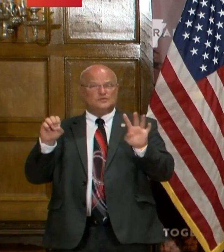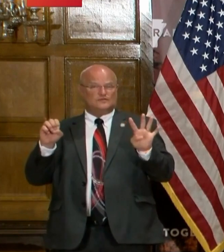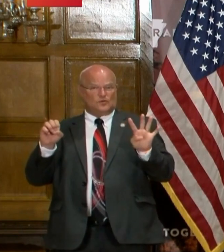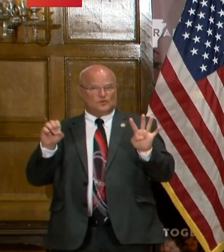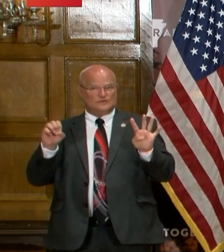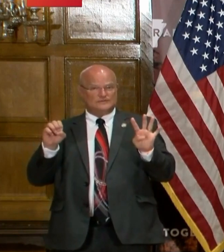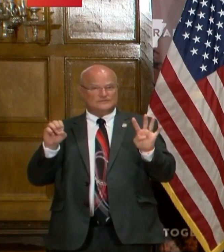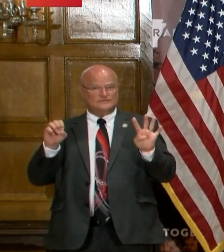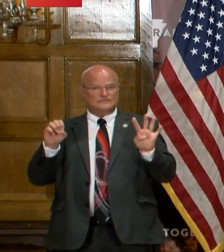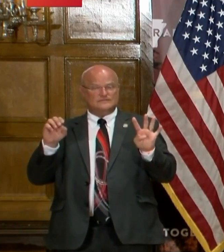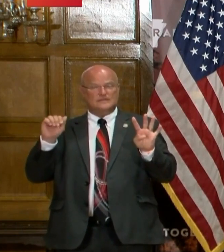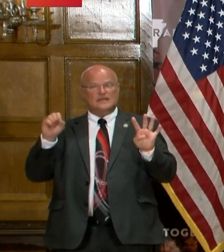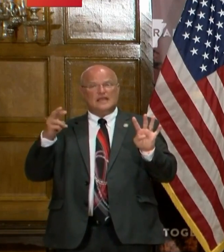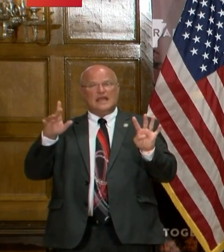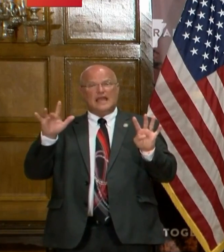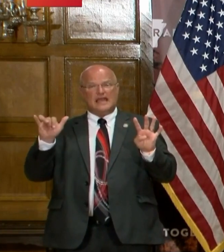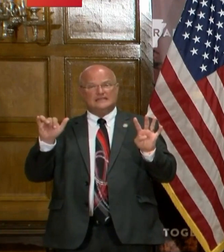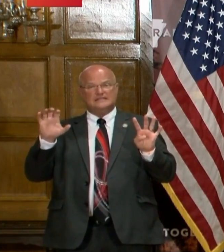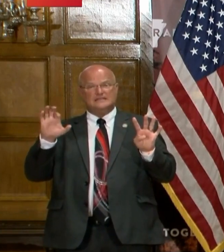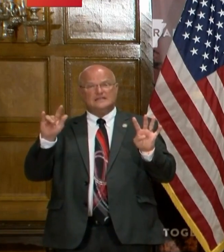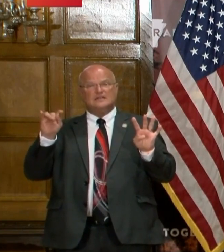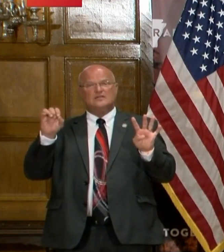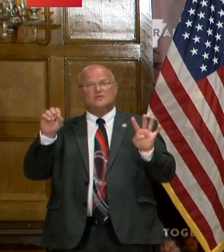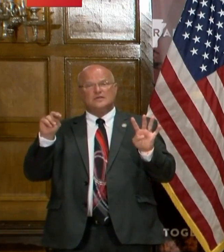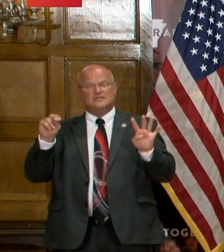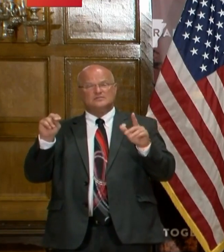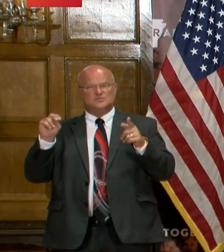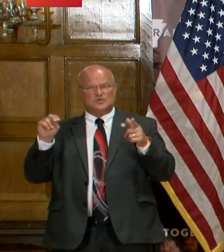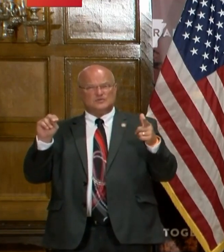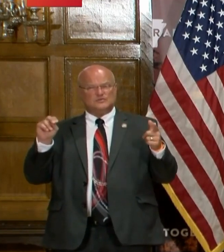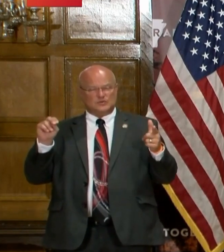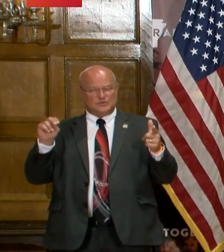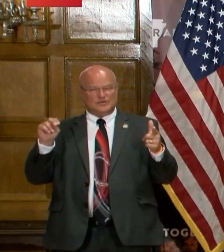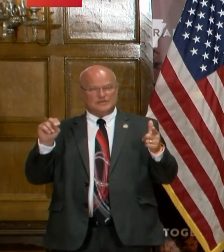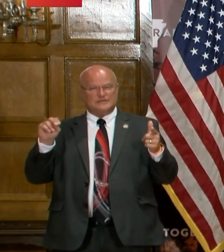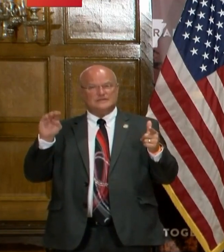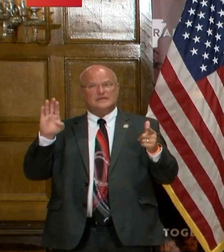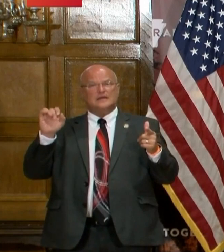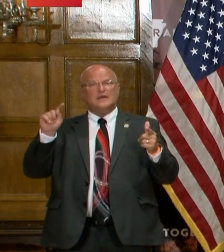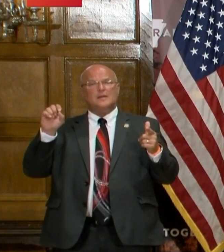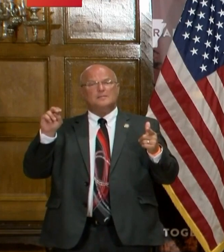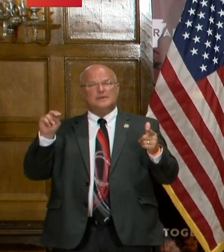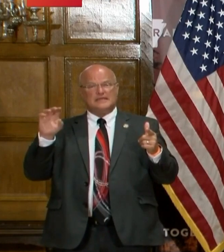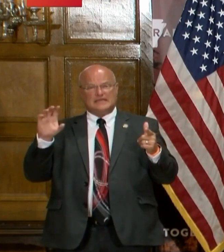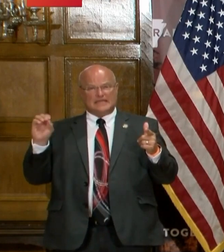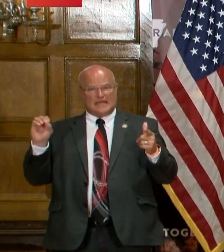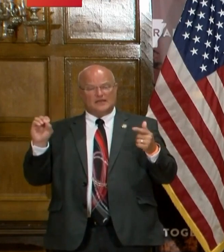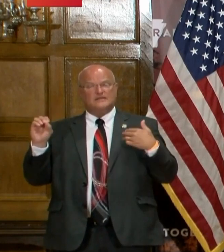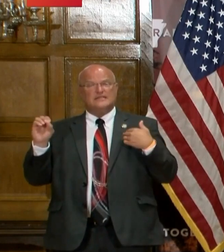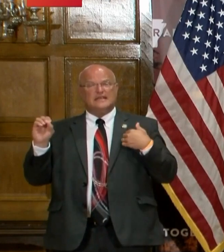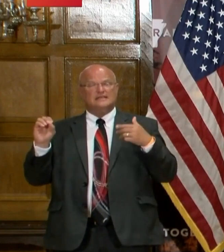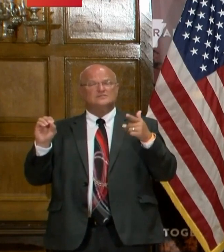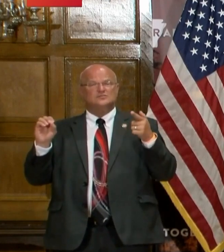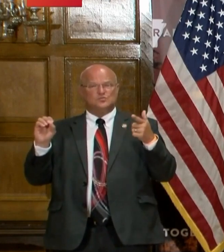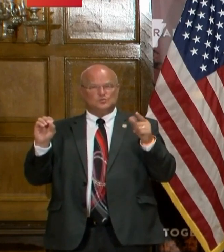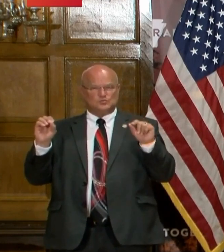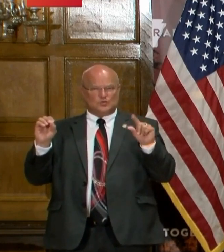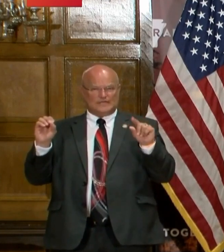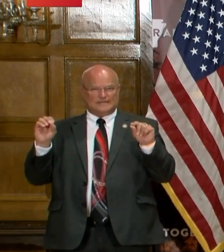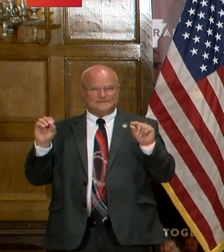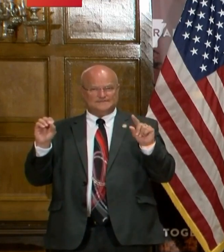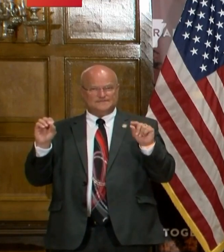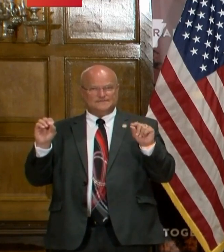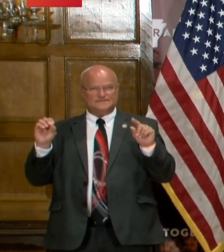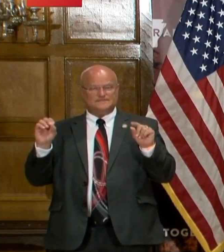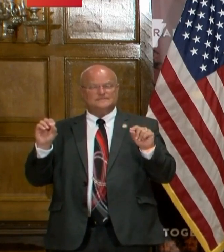24, Ashley and Crittenden County with 21 each, and Benton County has 20. So